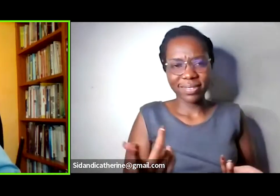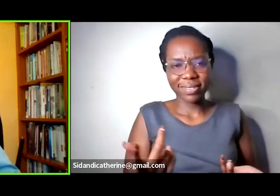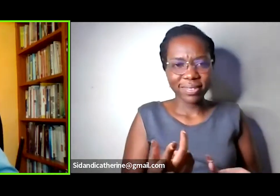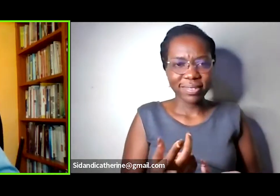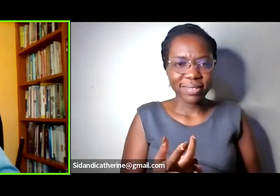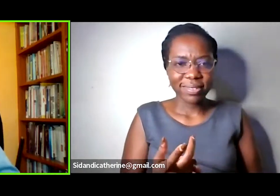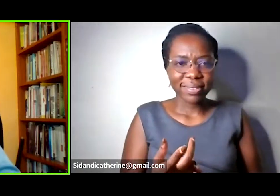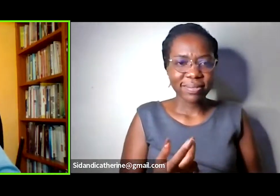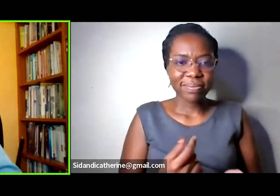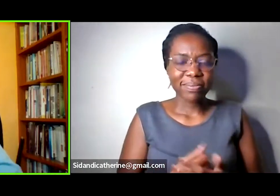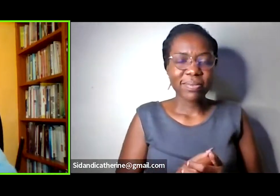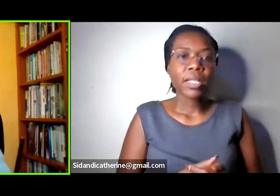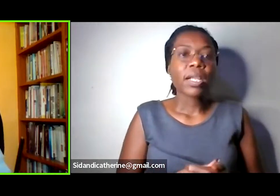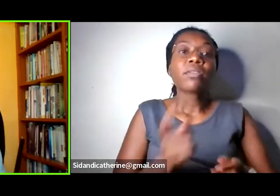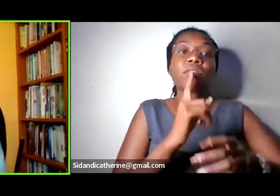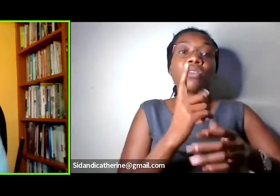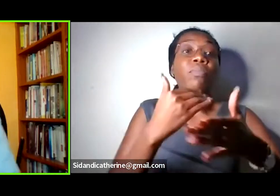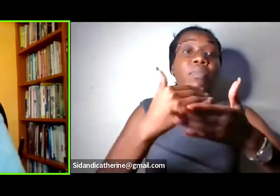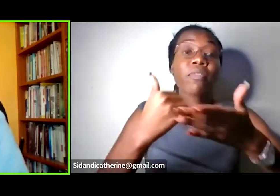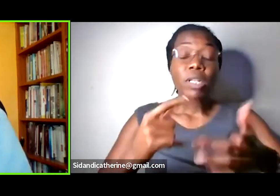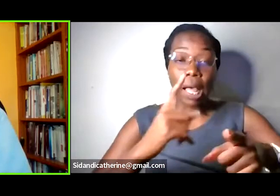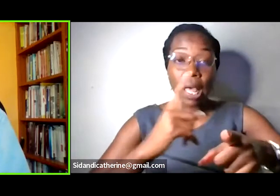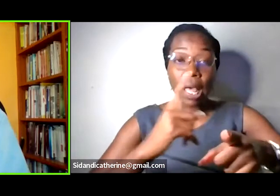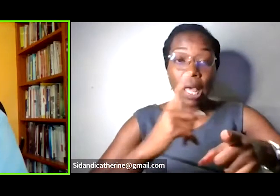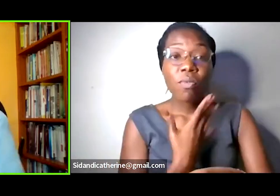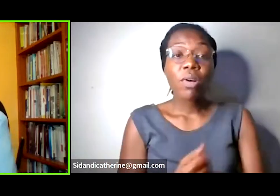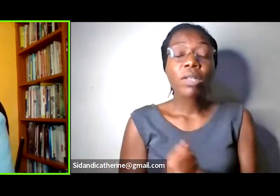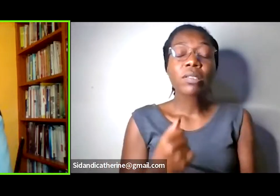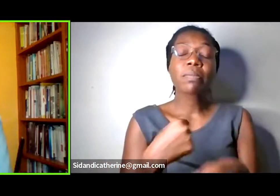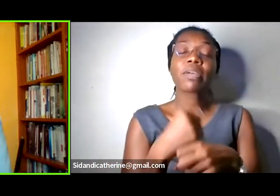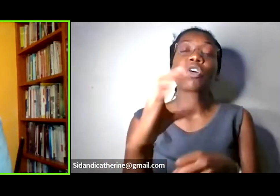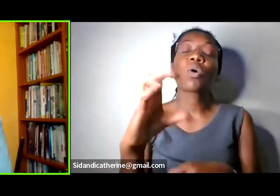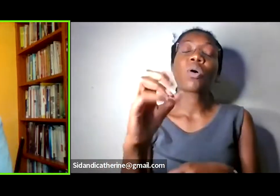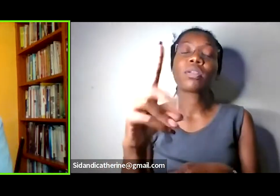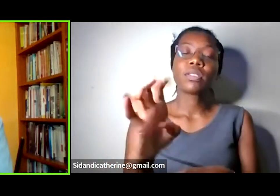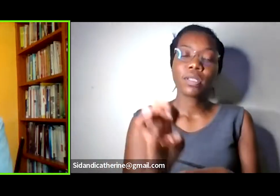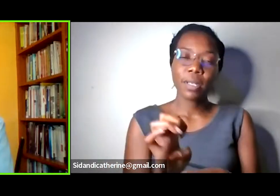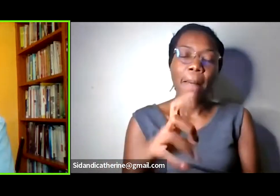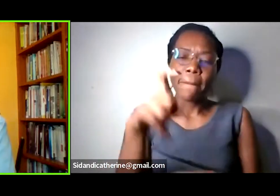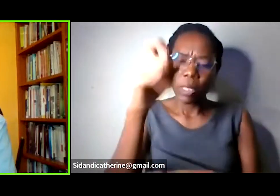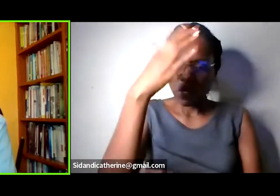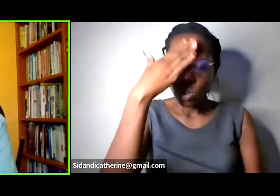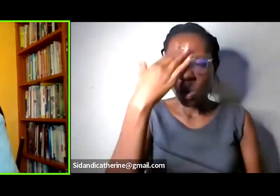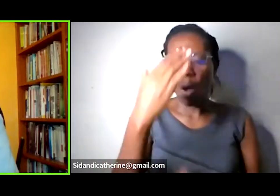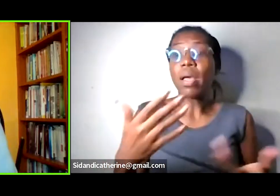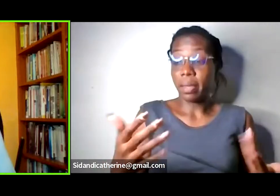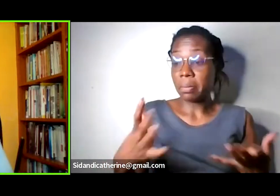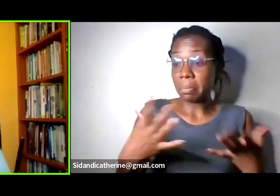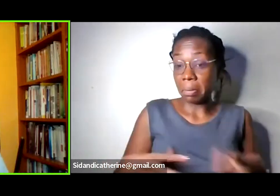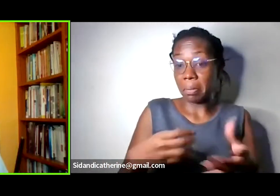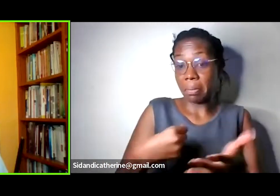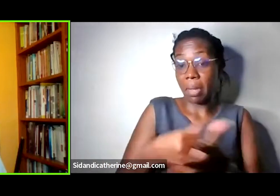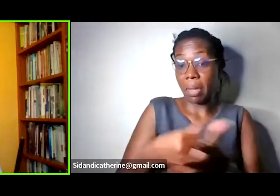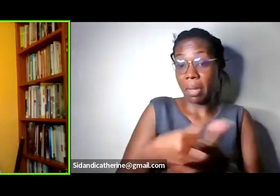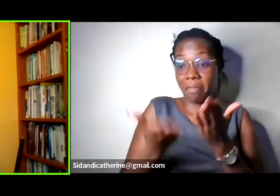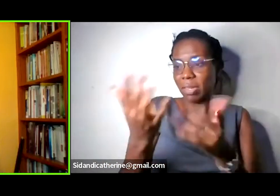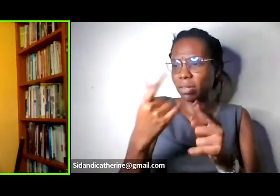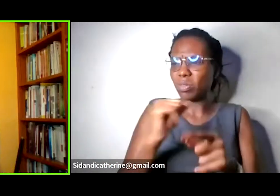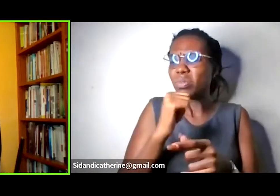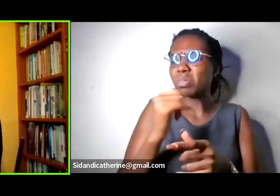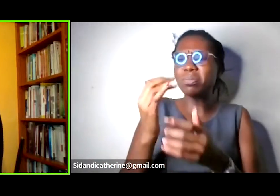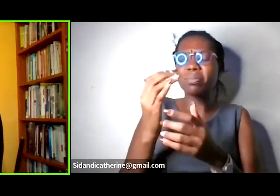know that this is what you do. You see, the customer wants to know that if they engage you, you